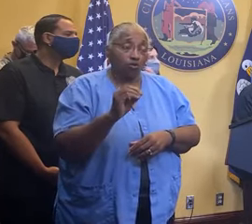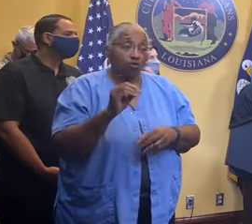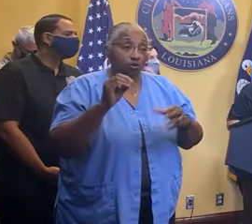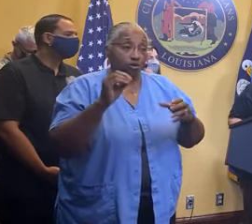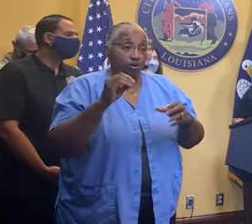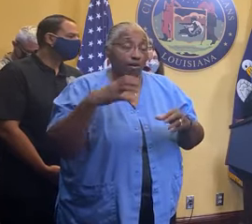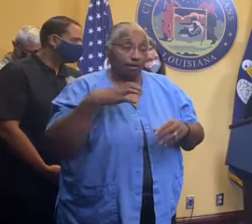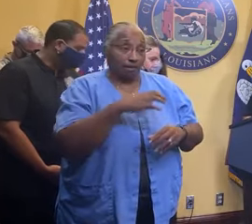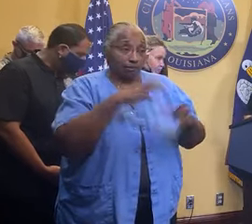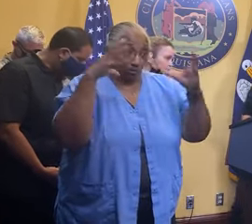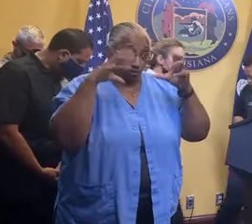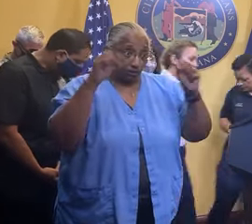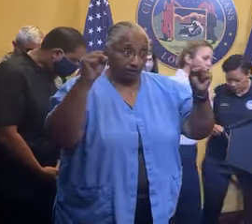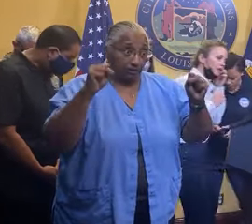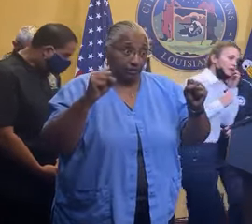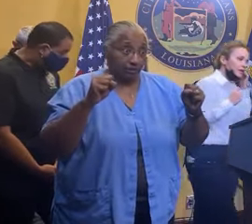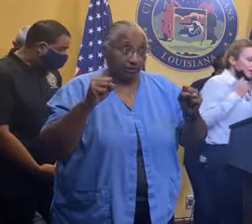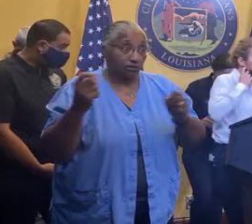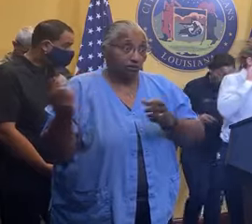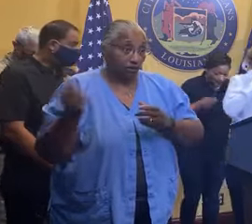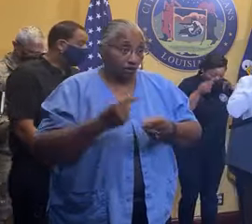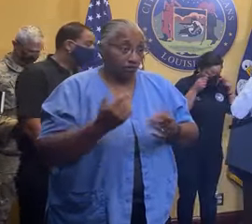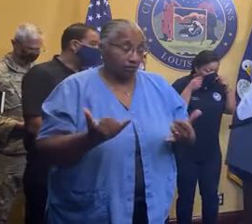this time. Councilmember?